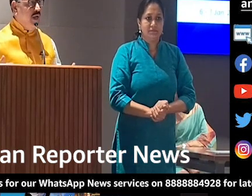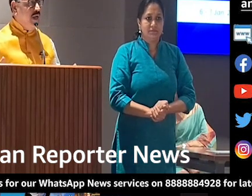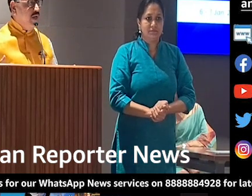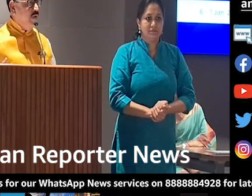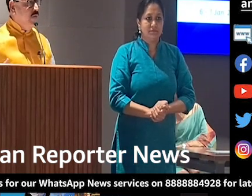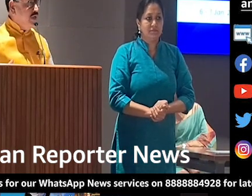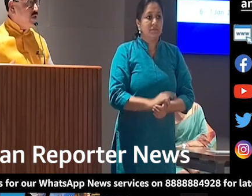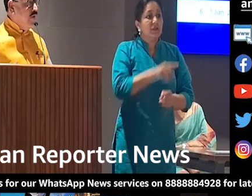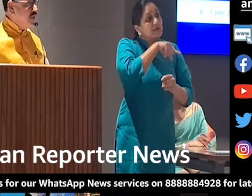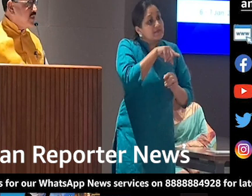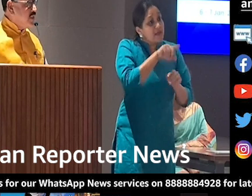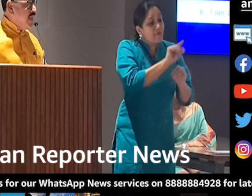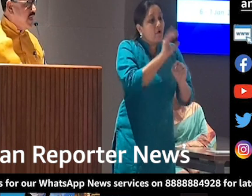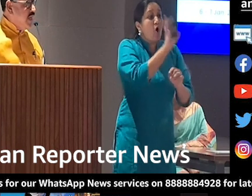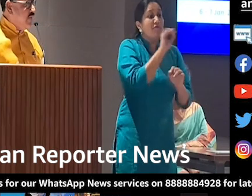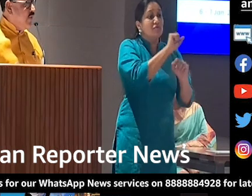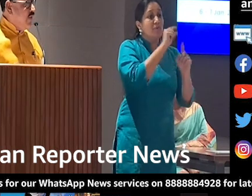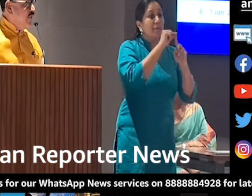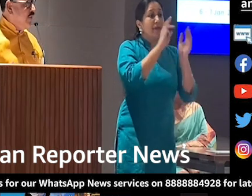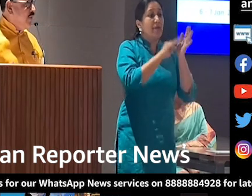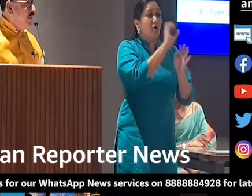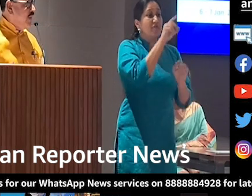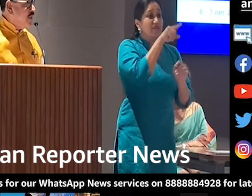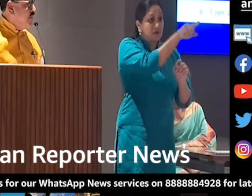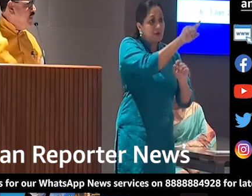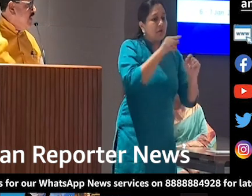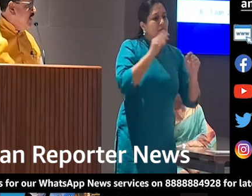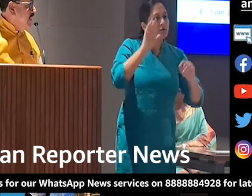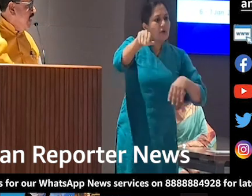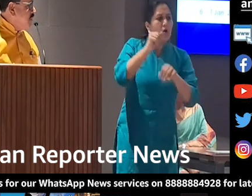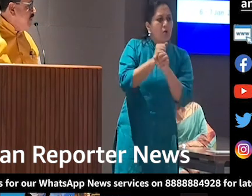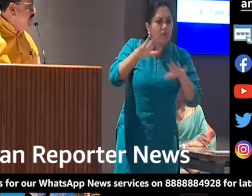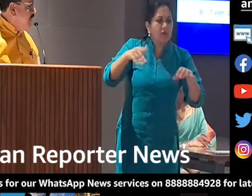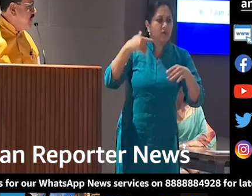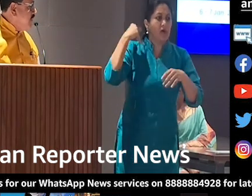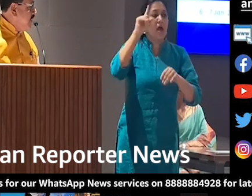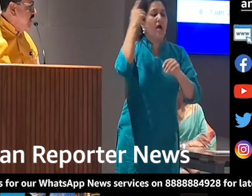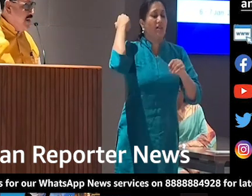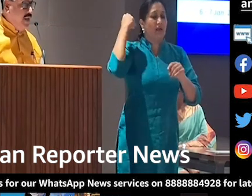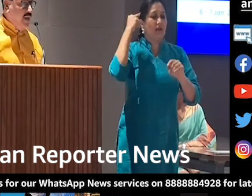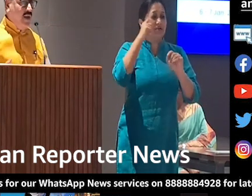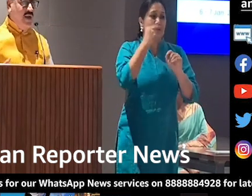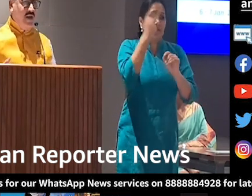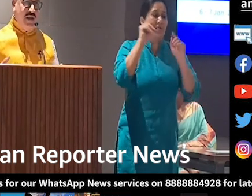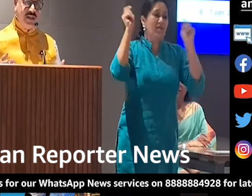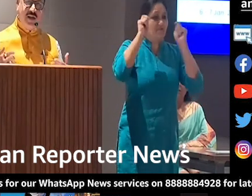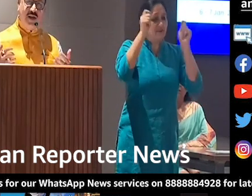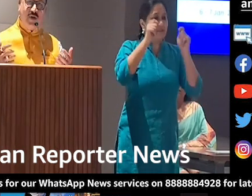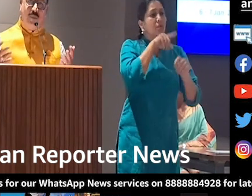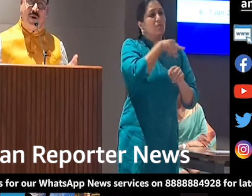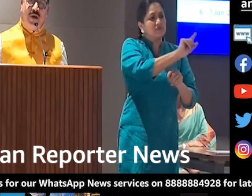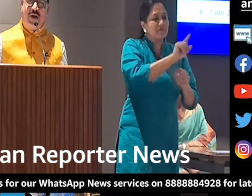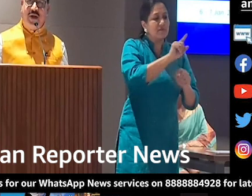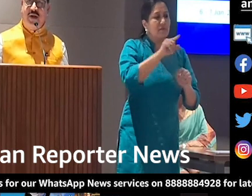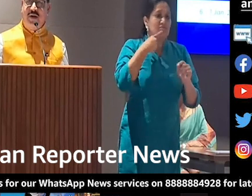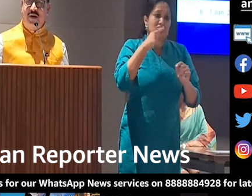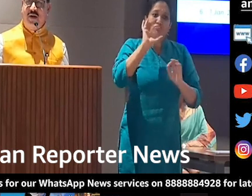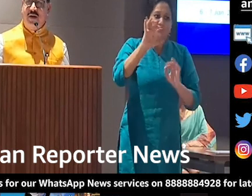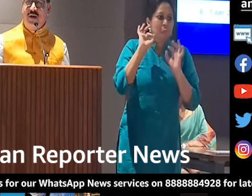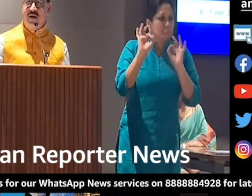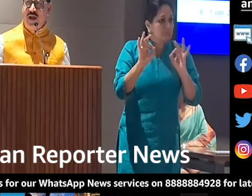been taking a review, his office is taking a review of the Purple Festival. In the last Purple Festival, he has